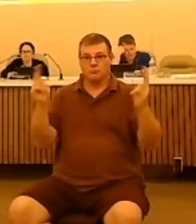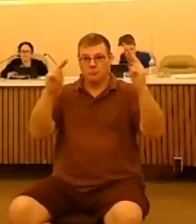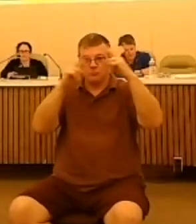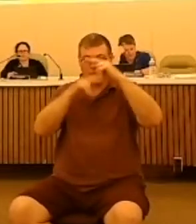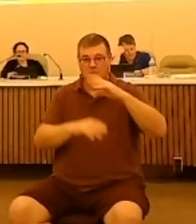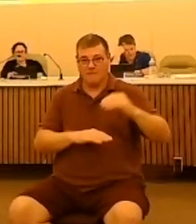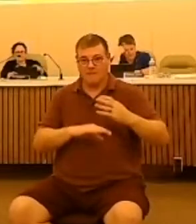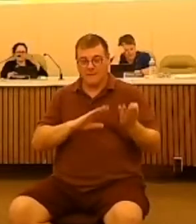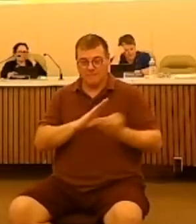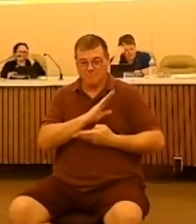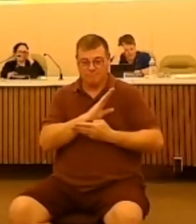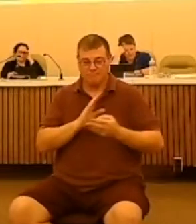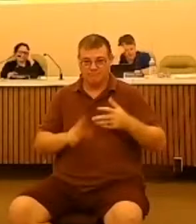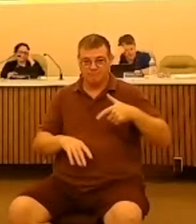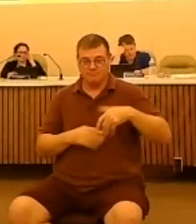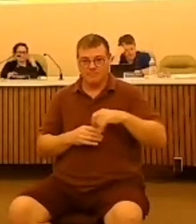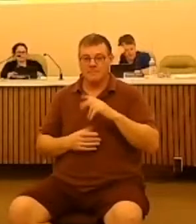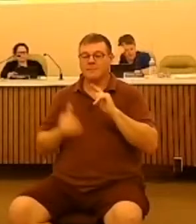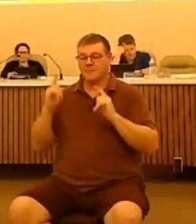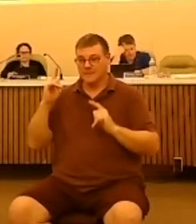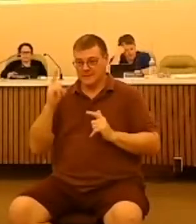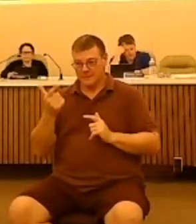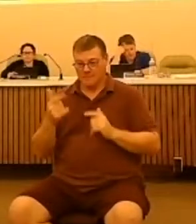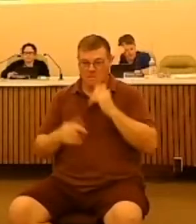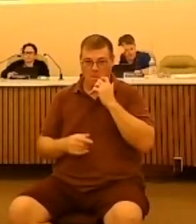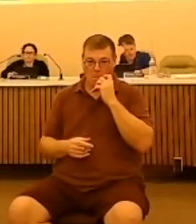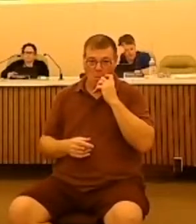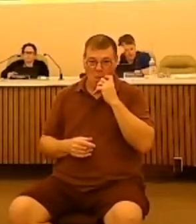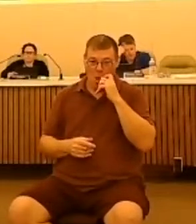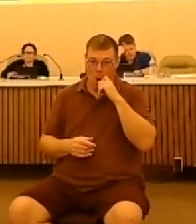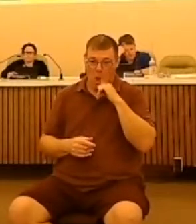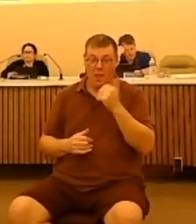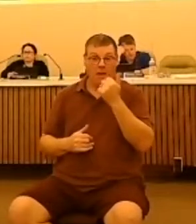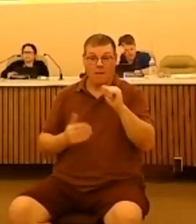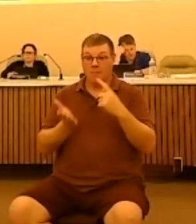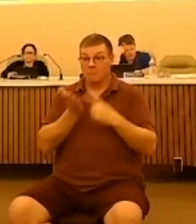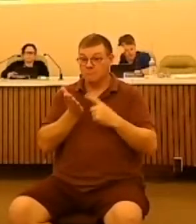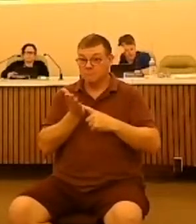grinding. Seconded. Any question or discussion?